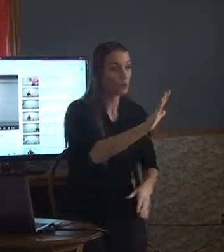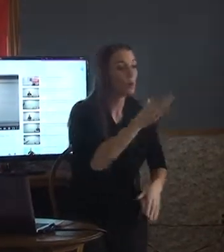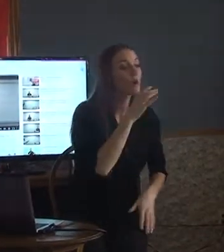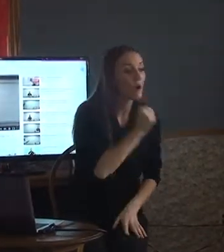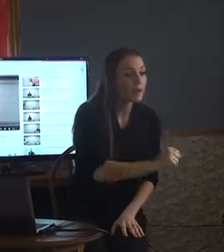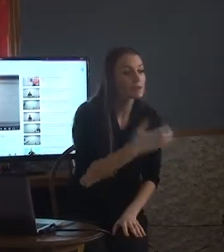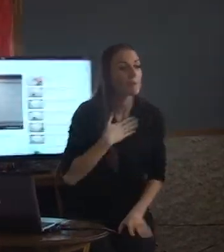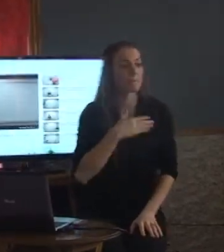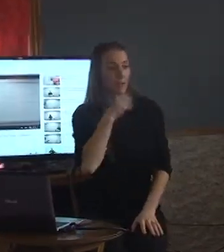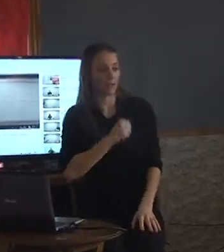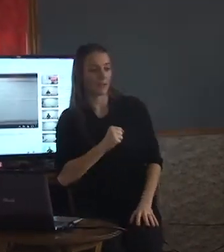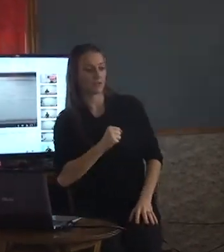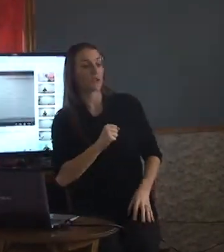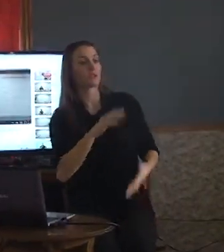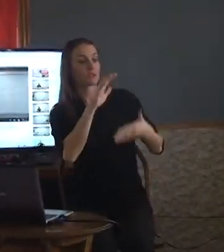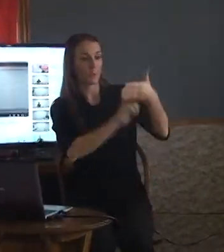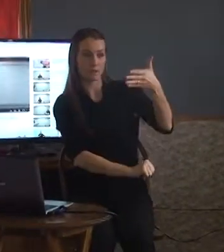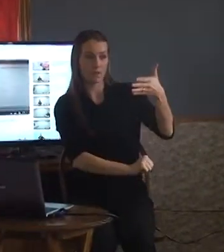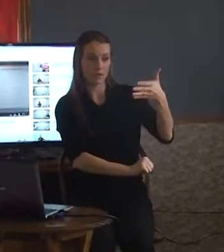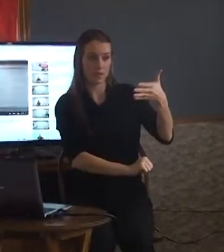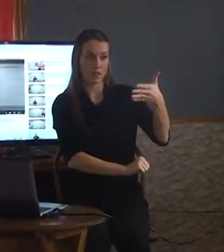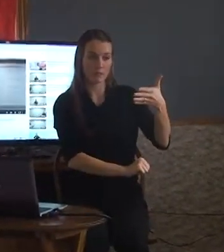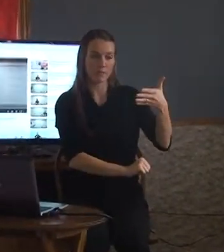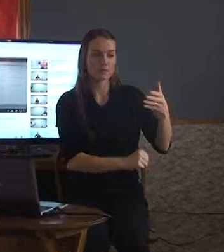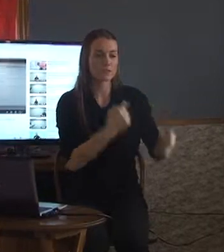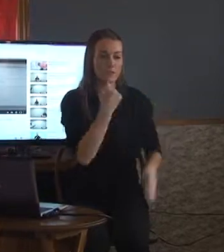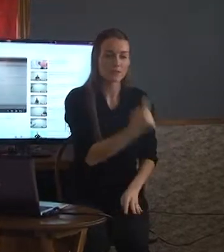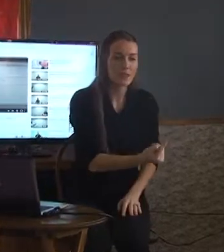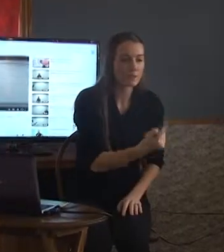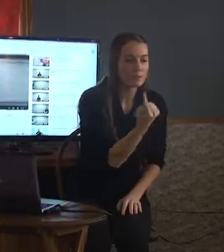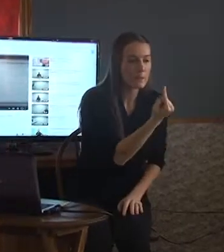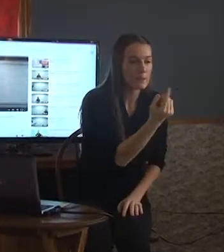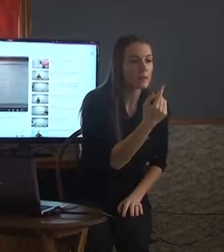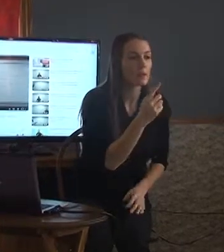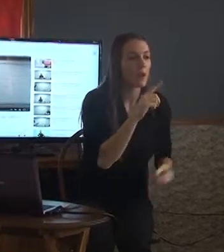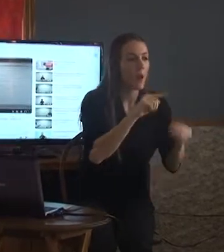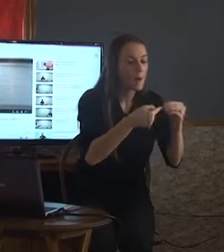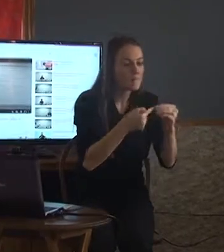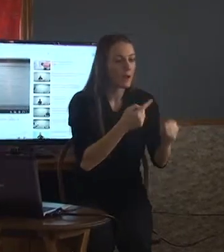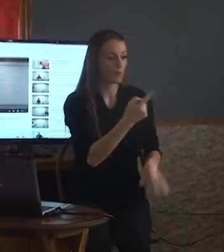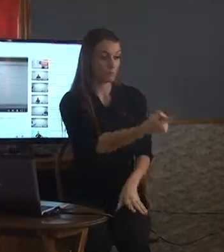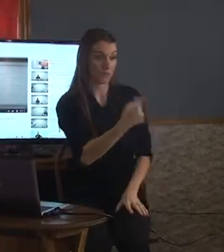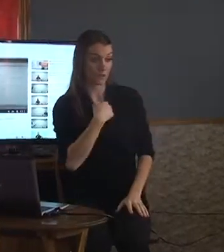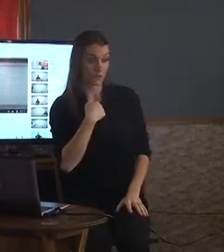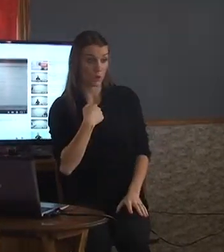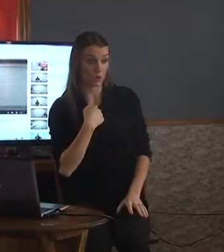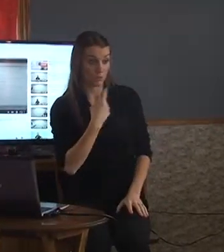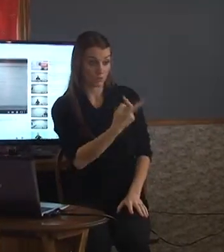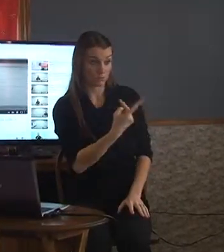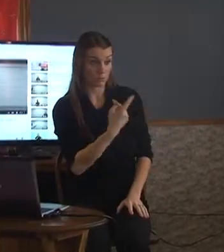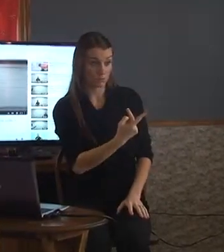them, is that going to tell you something about me and you? It's going to tell me that I'm older